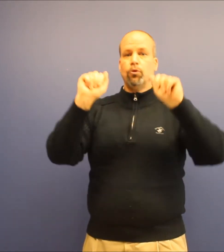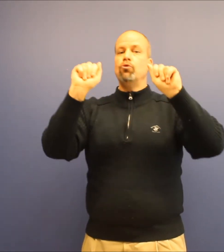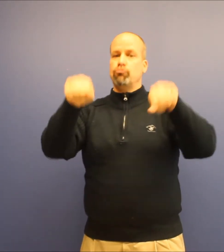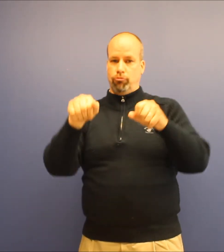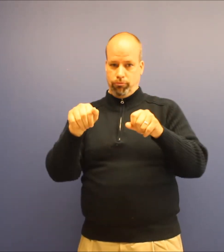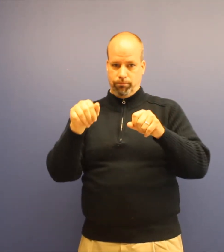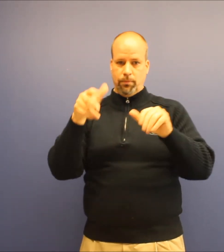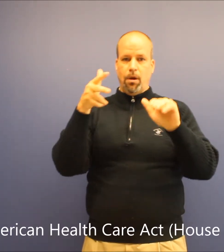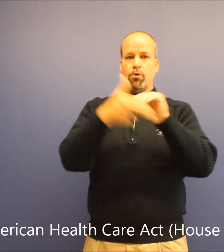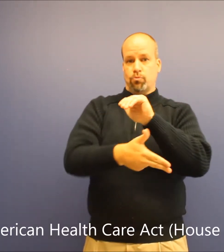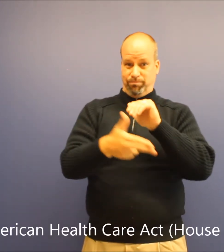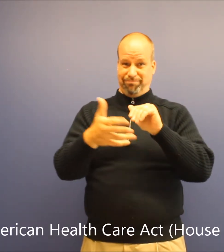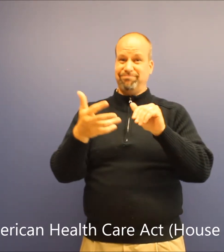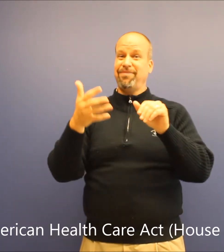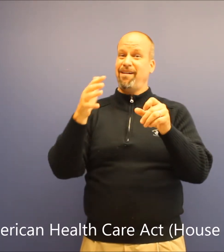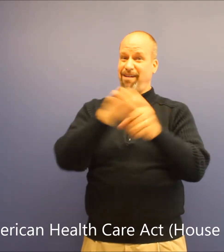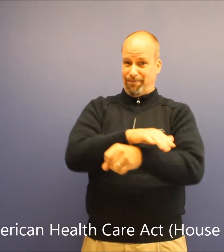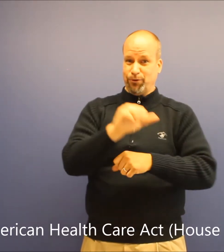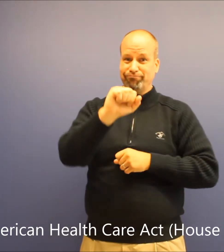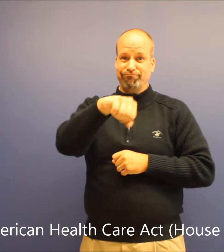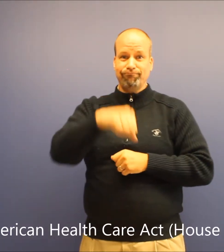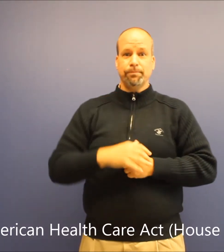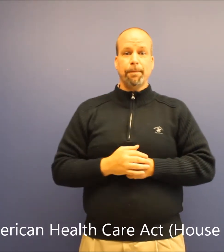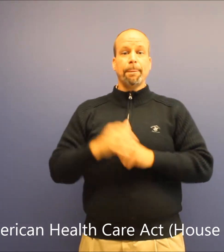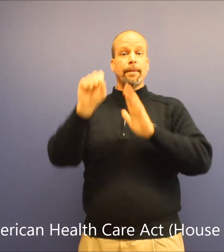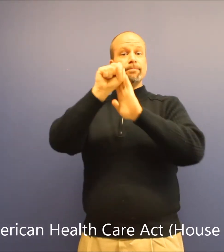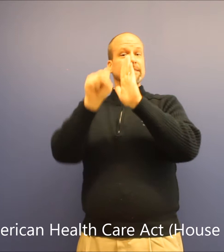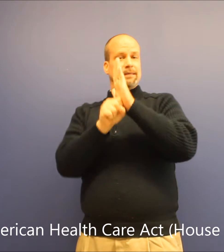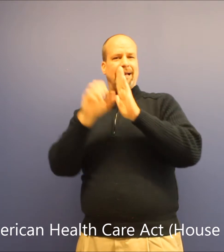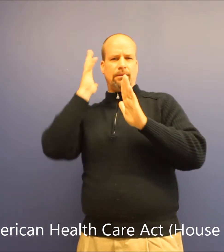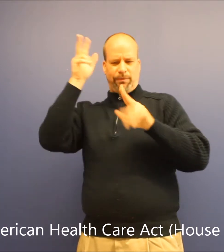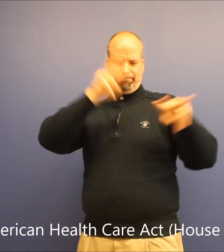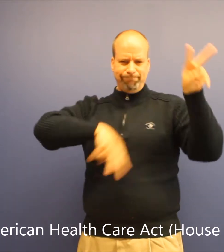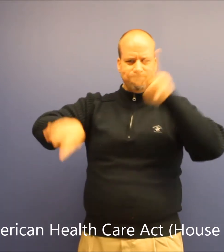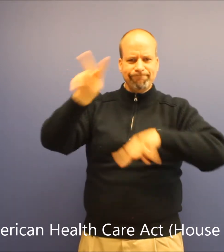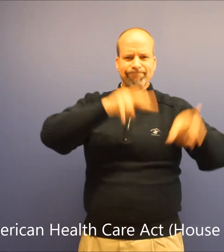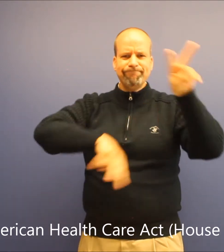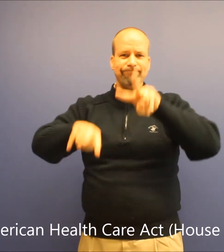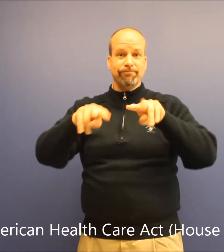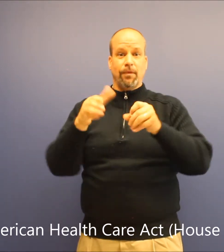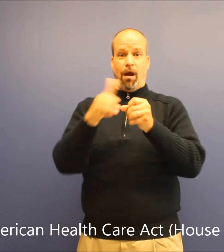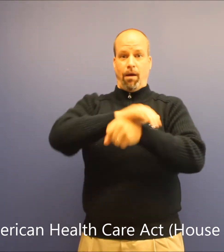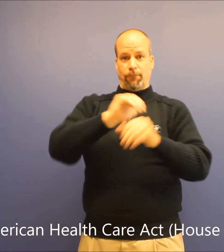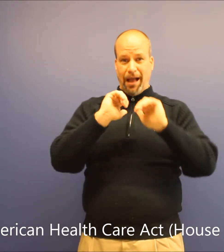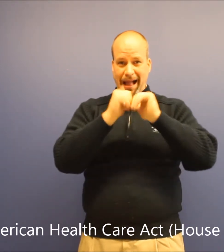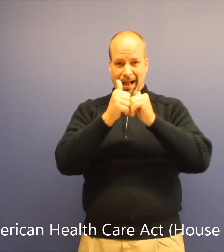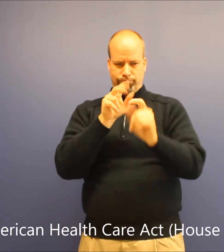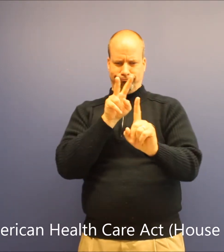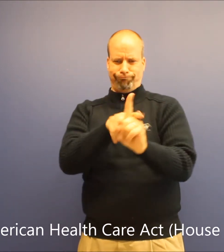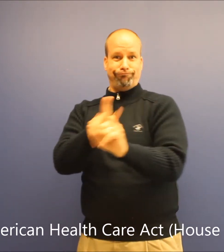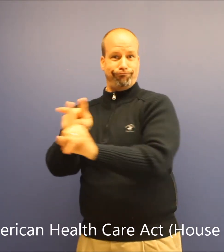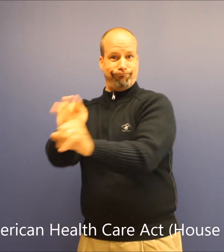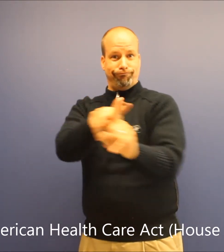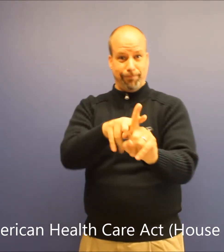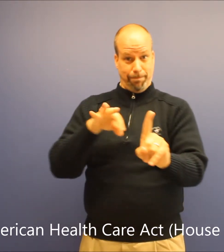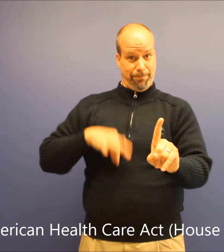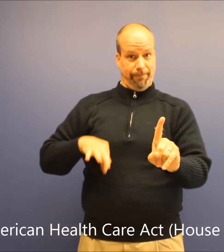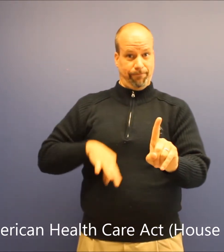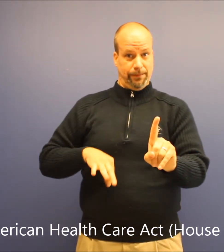Care Act, those individuals could lose coverage in states that get waivers from covering essential